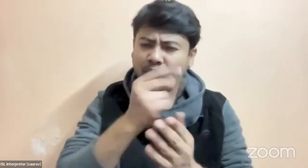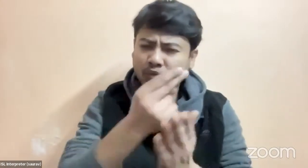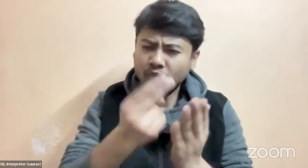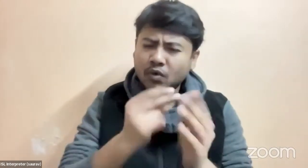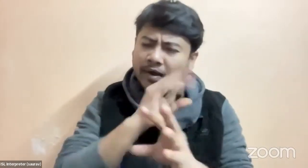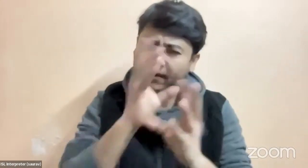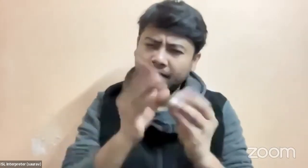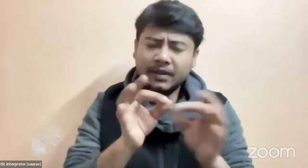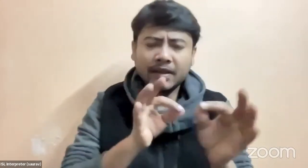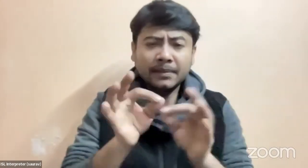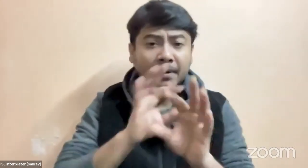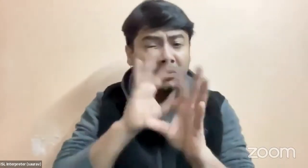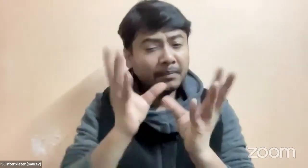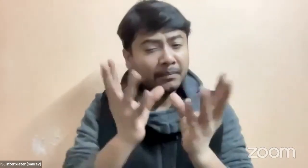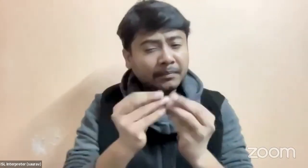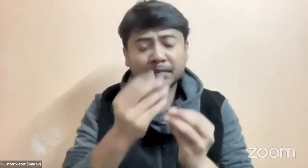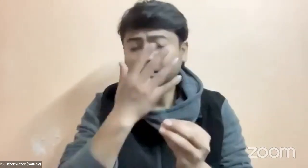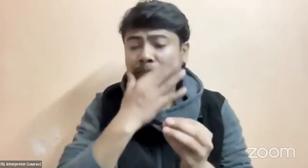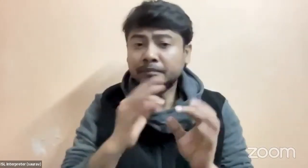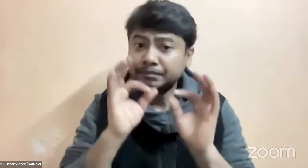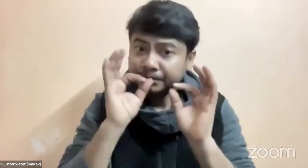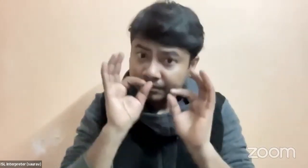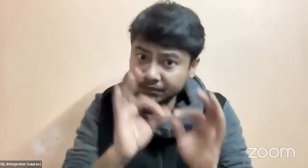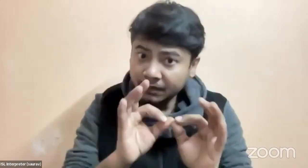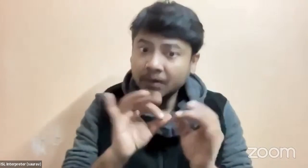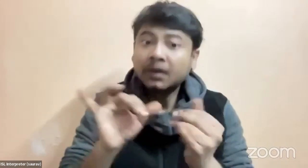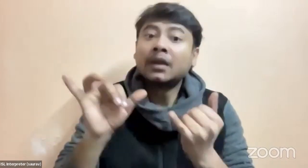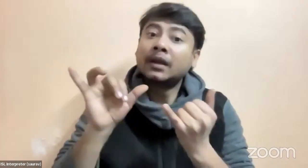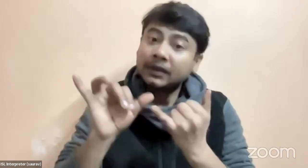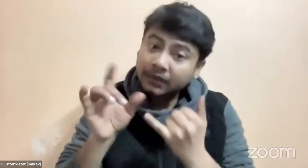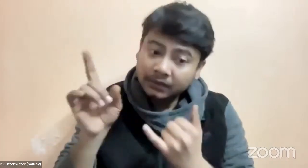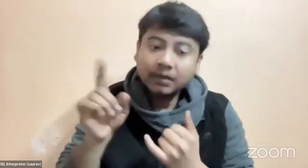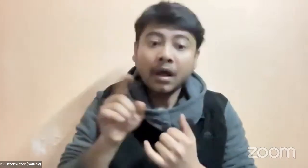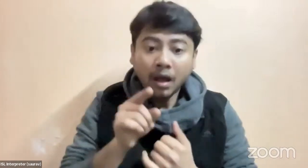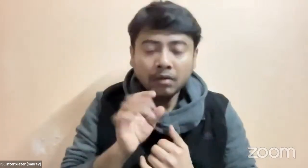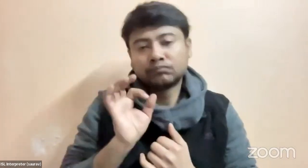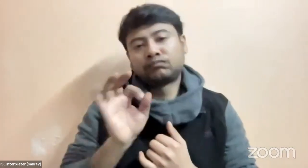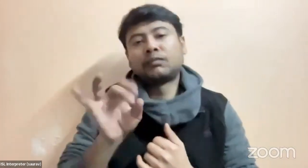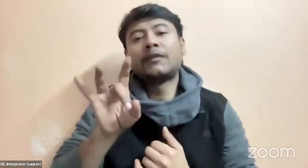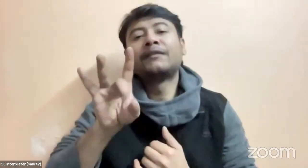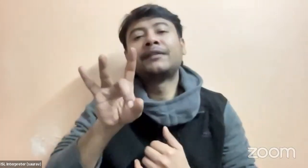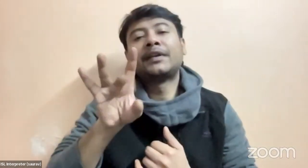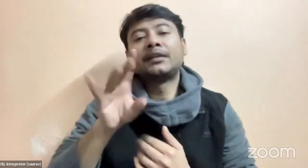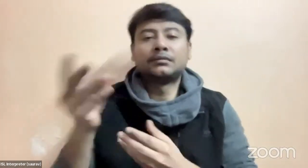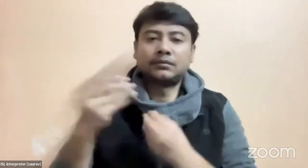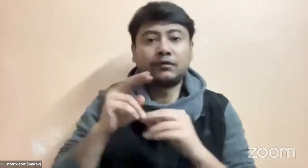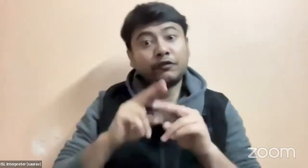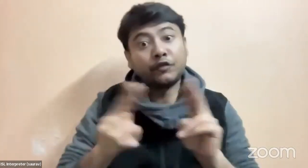All the points are explained. Then Krishna will give you 15 out of 15.